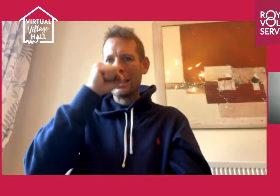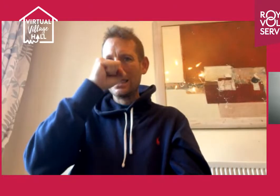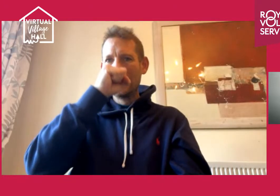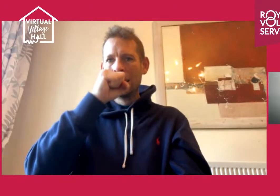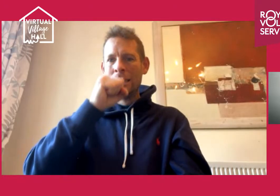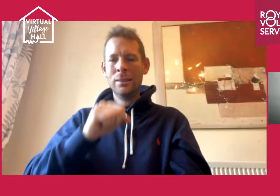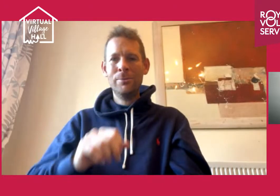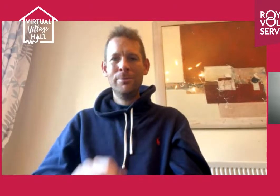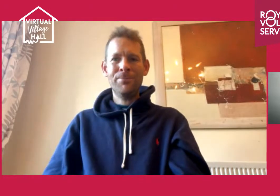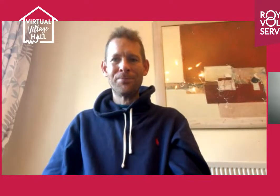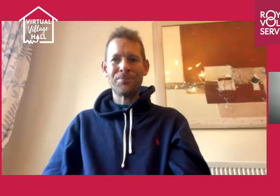pig,